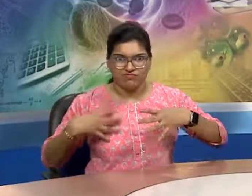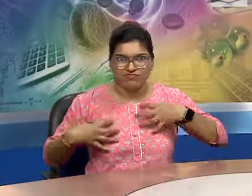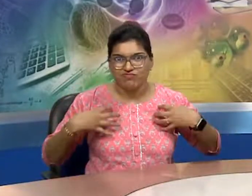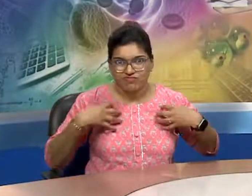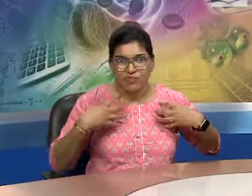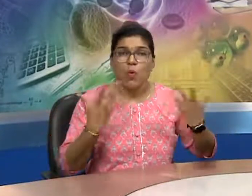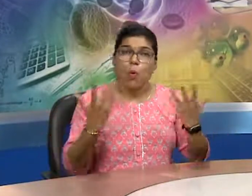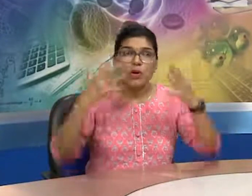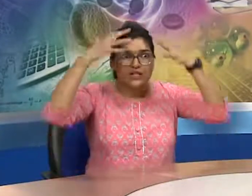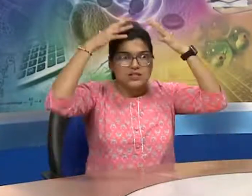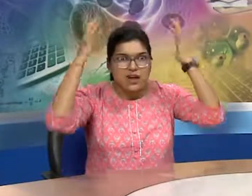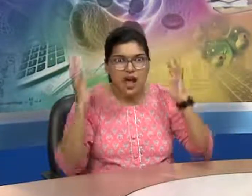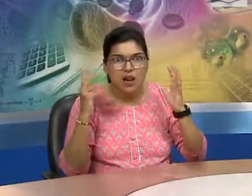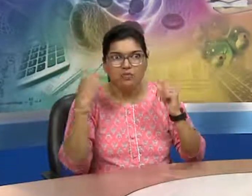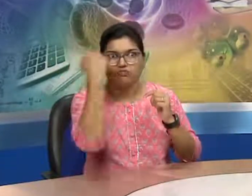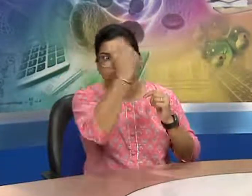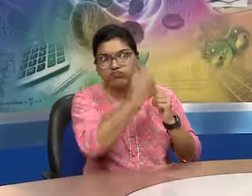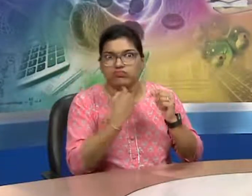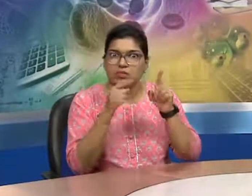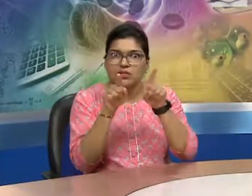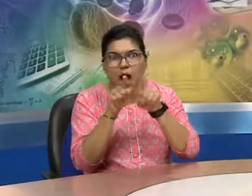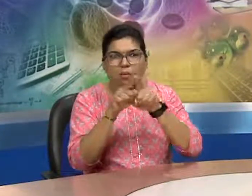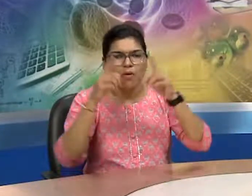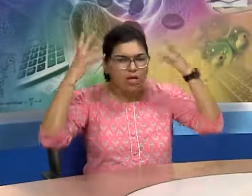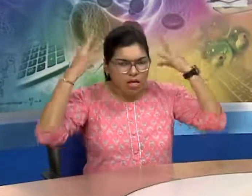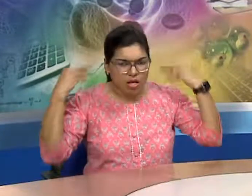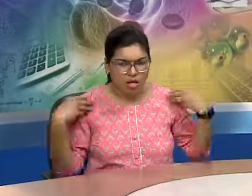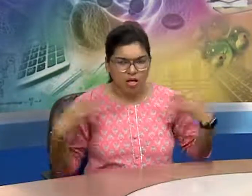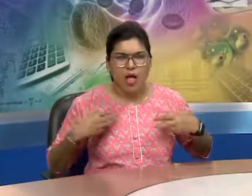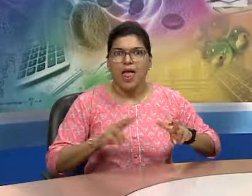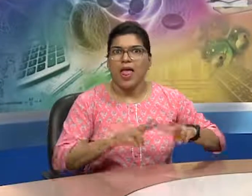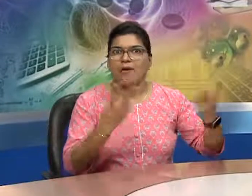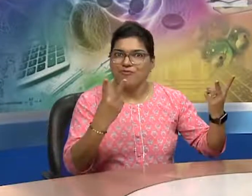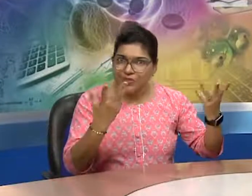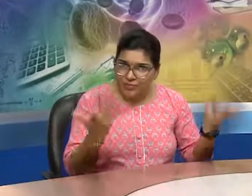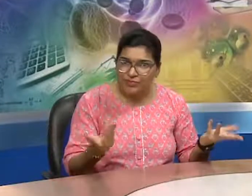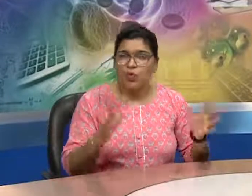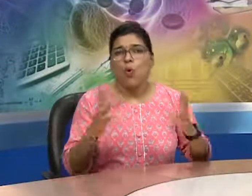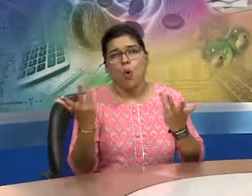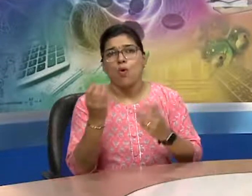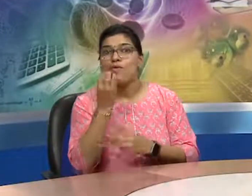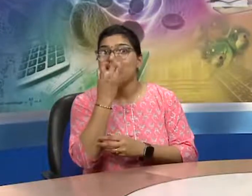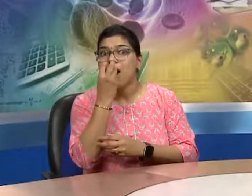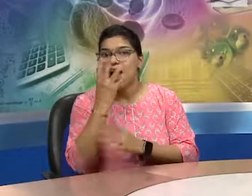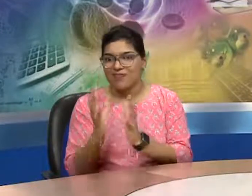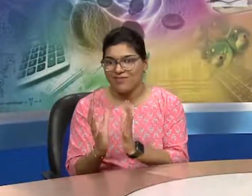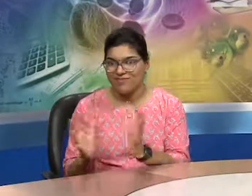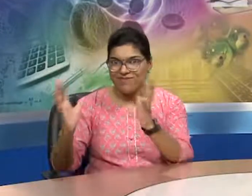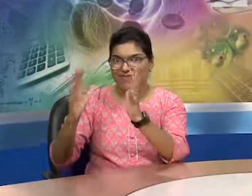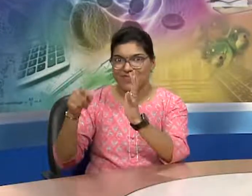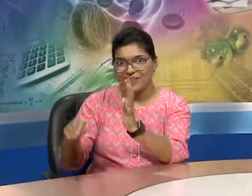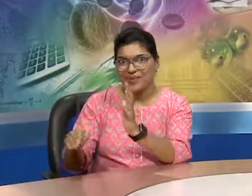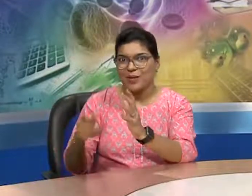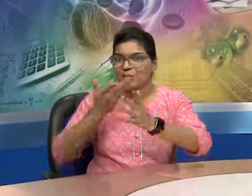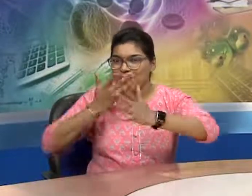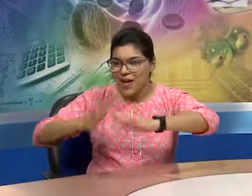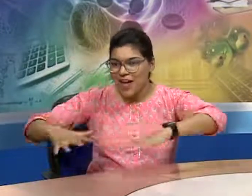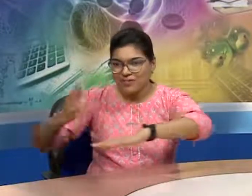There are different species like tiger, lion, lotus and